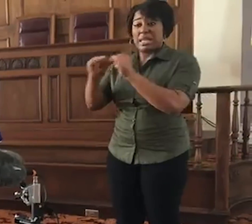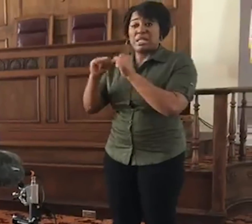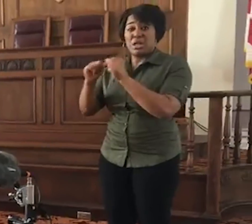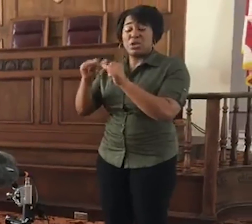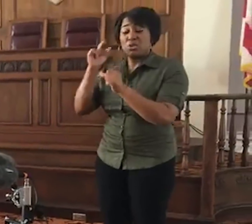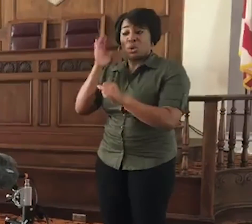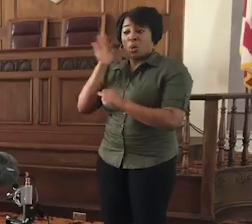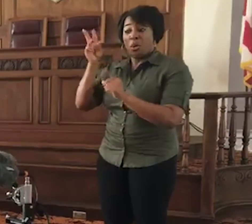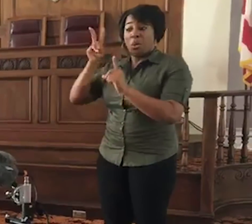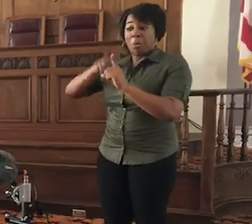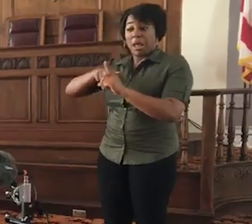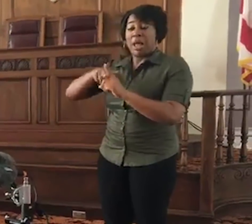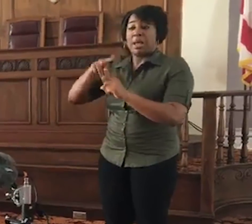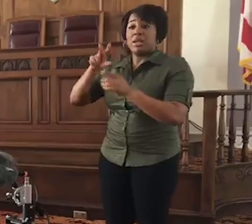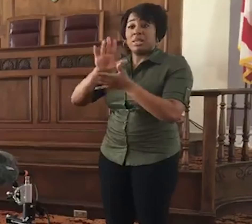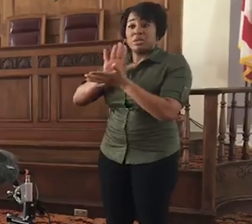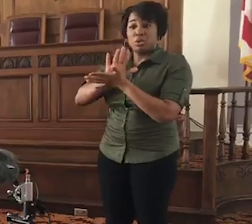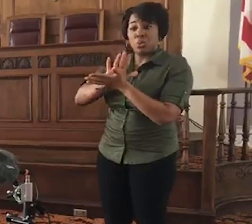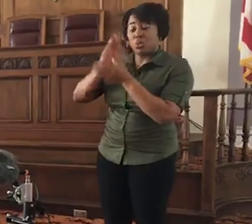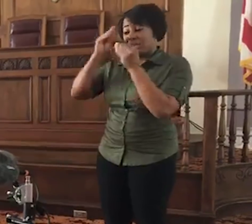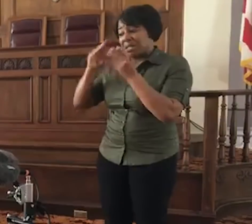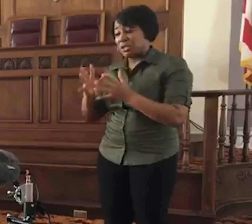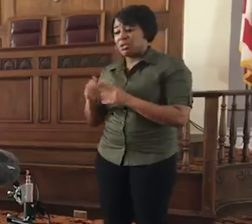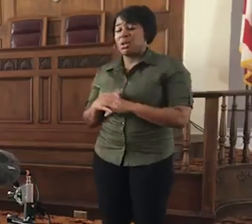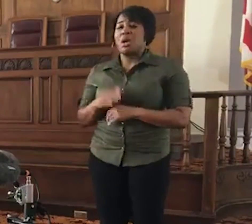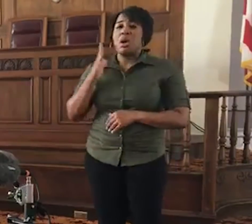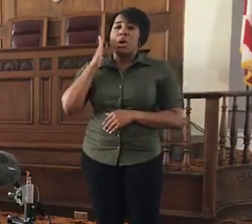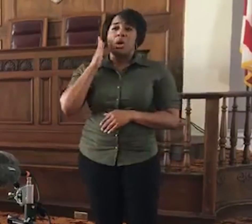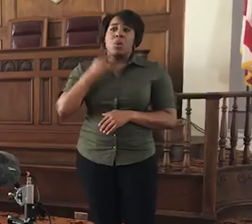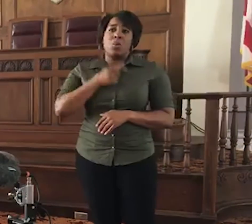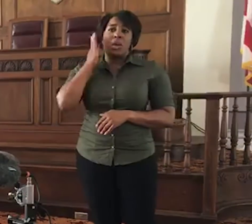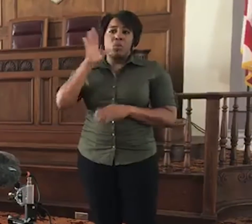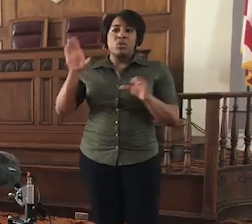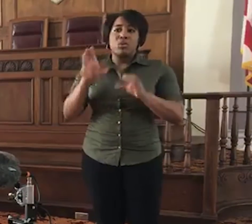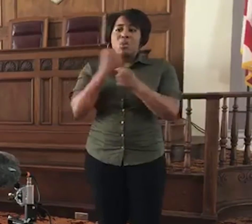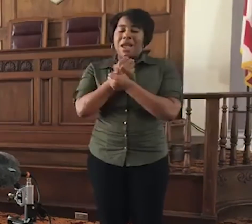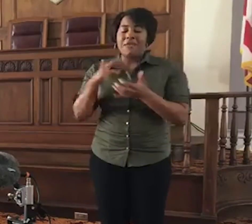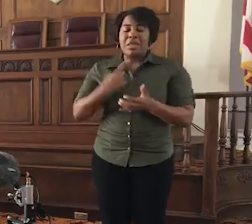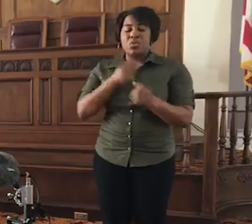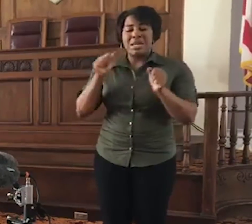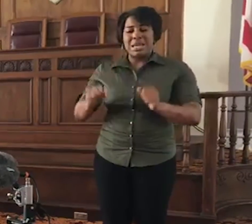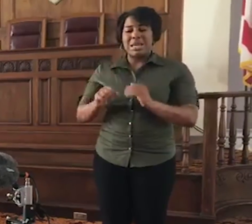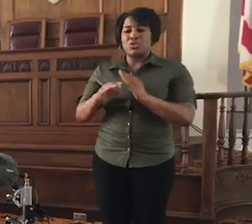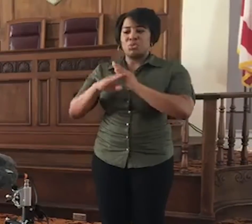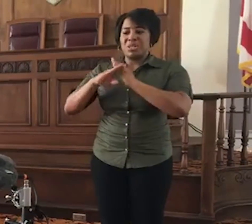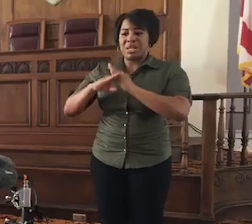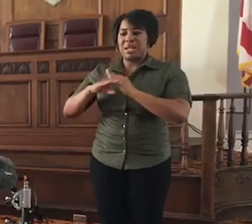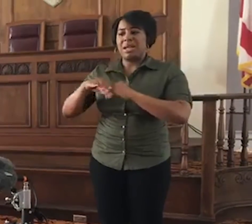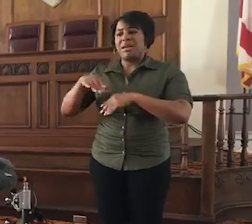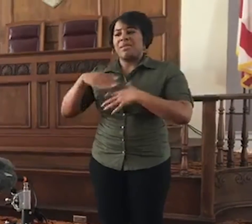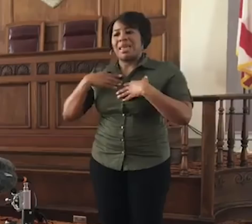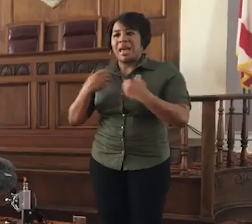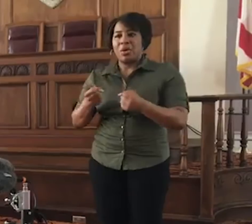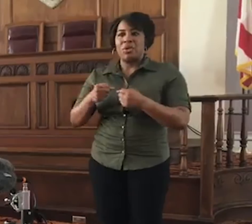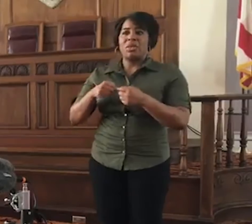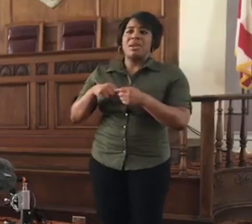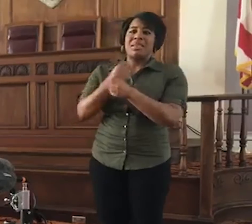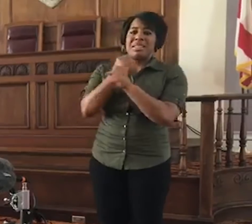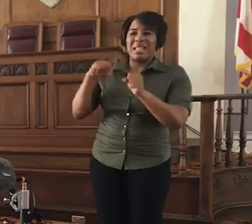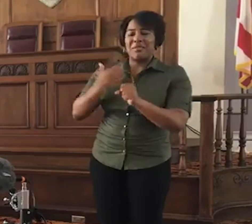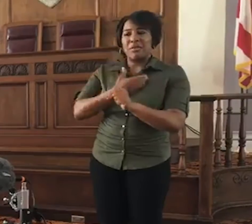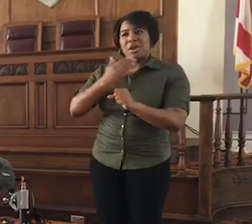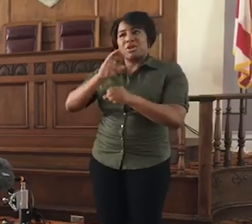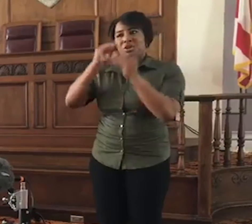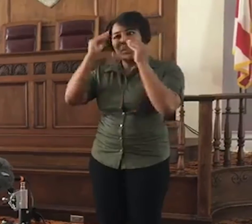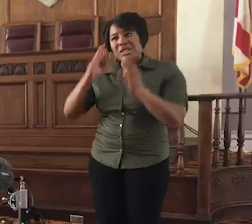teachers in schools? Certainly we're going to do everything we can to protect the health and safety of our teachers and our students and the staff